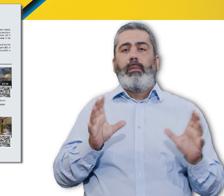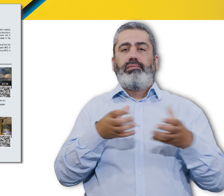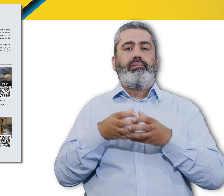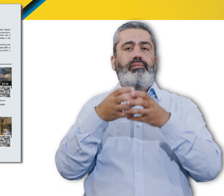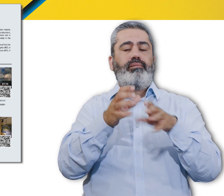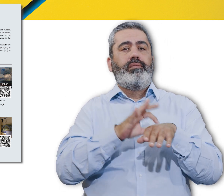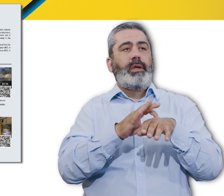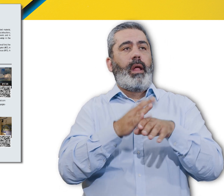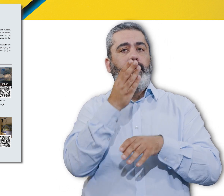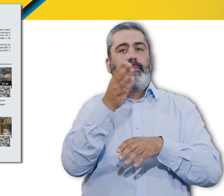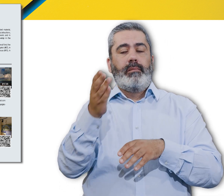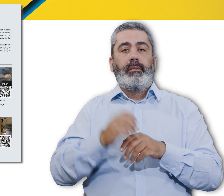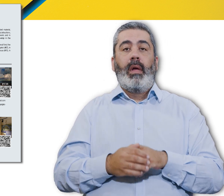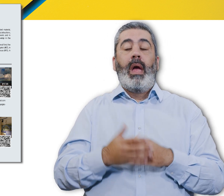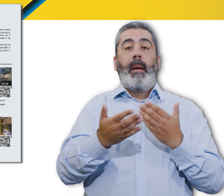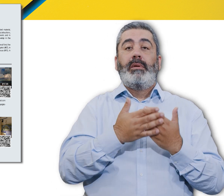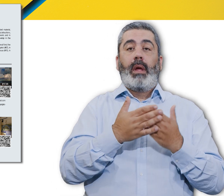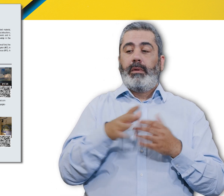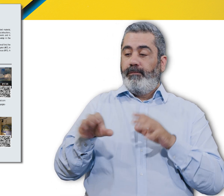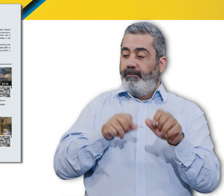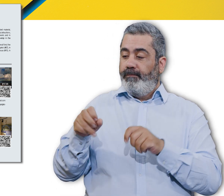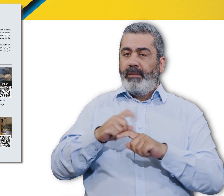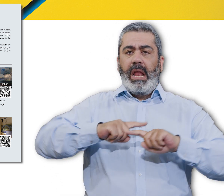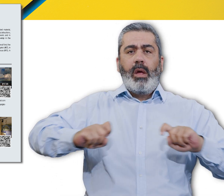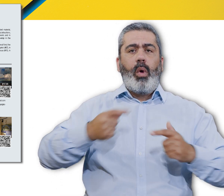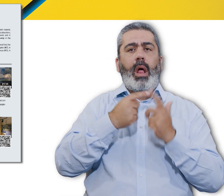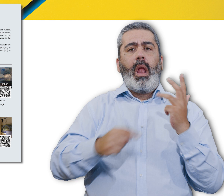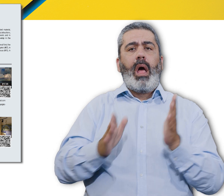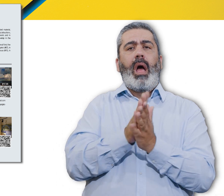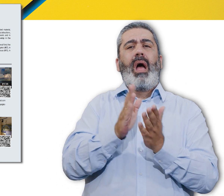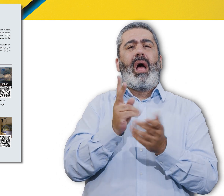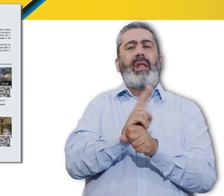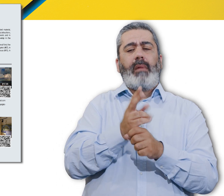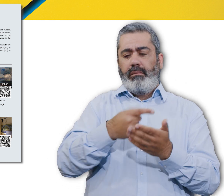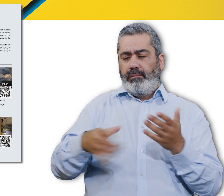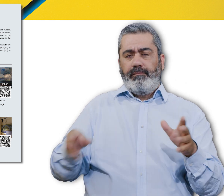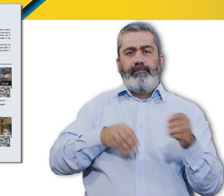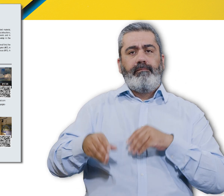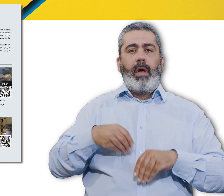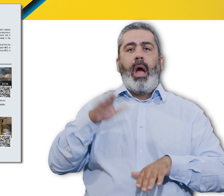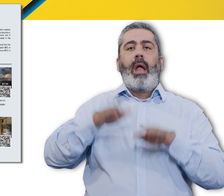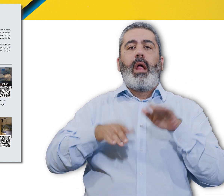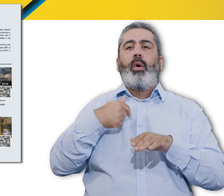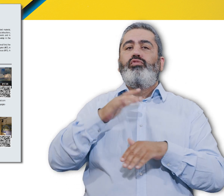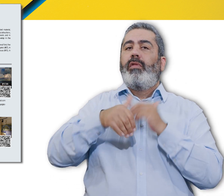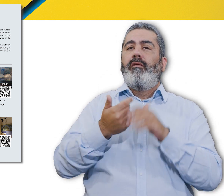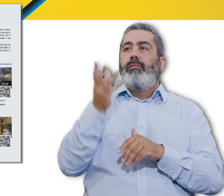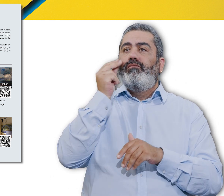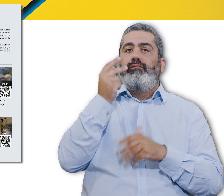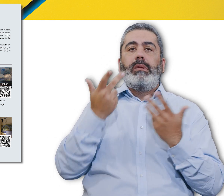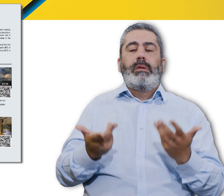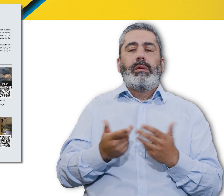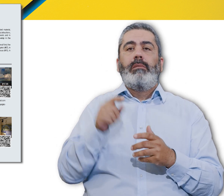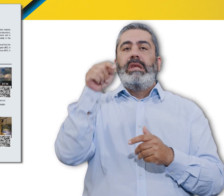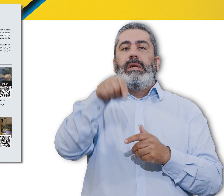about attractions, observation points, hiking routes, monuments and in general about the activities they can develop in the national park area during